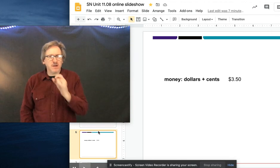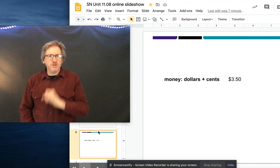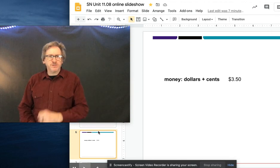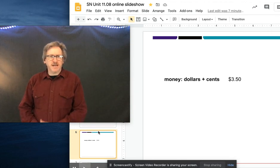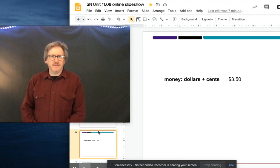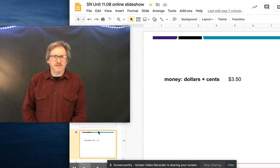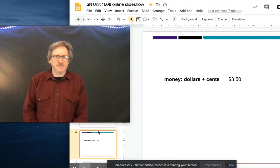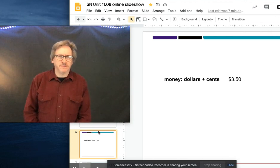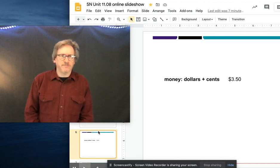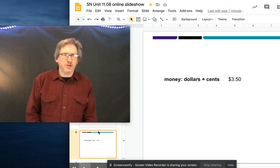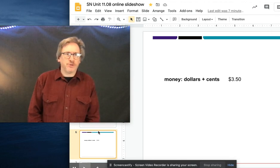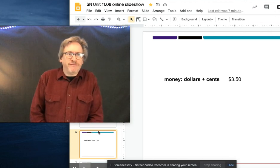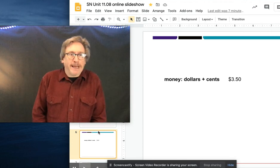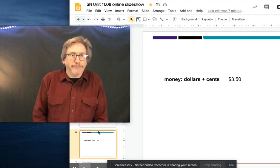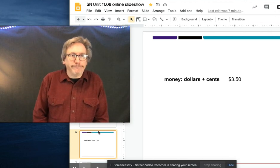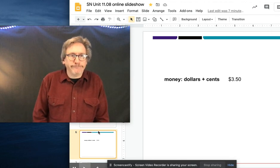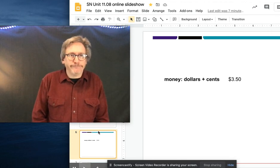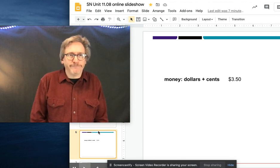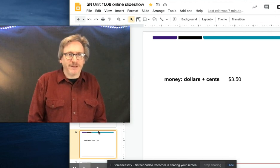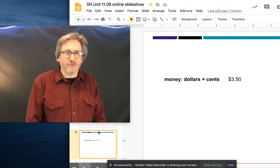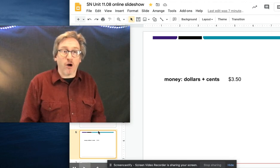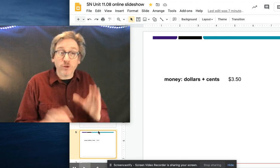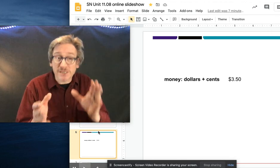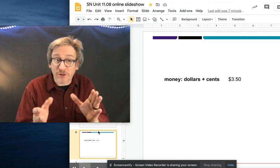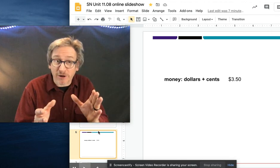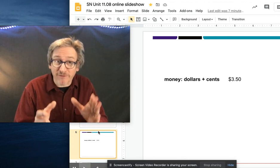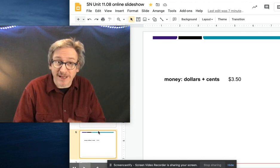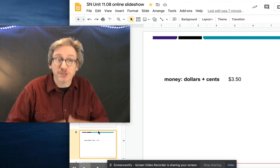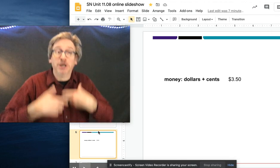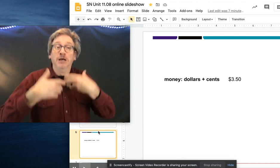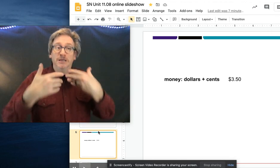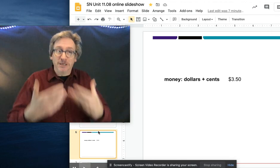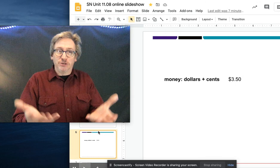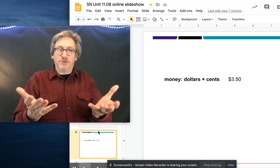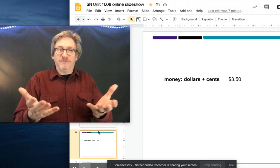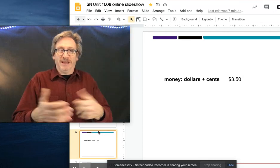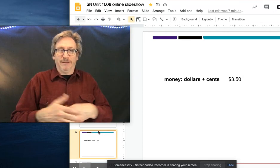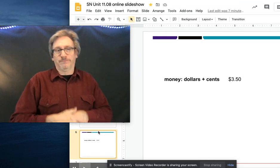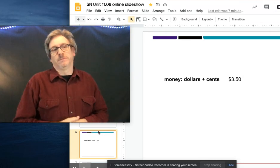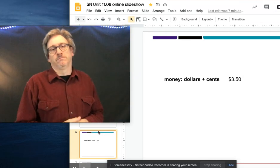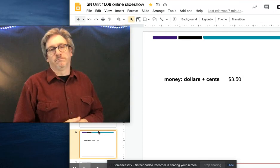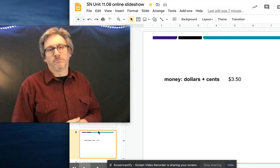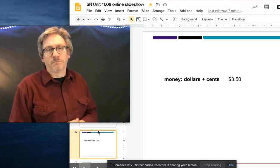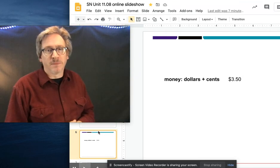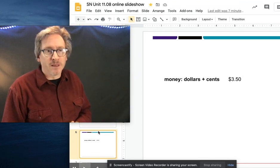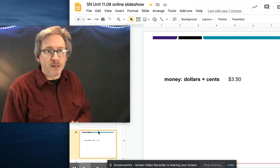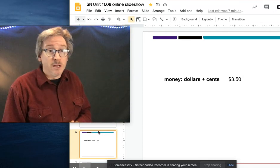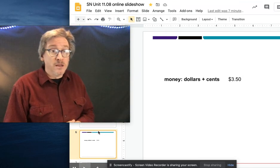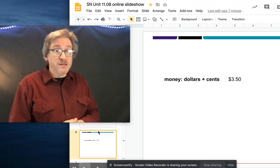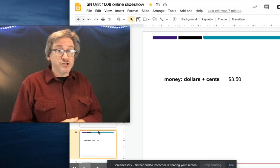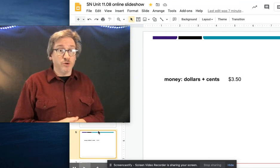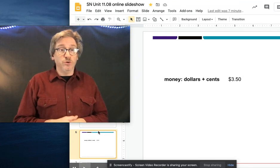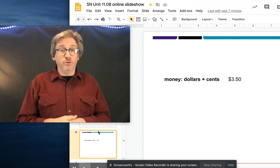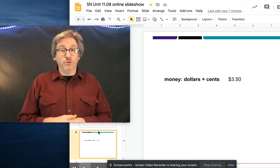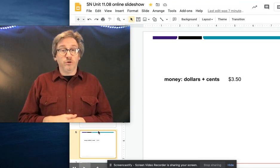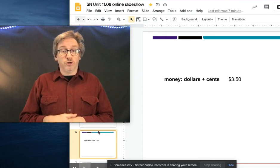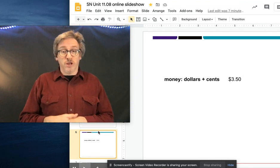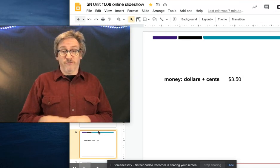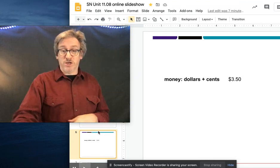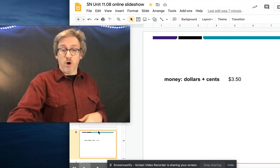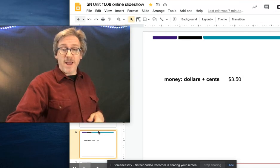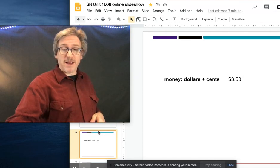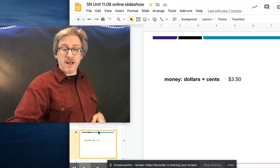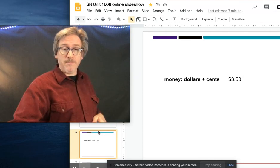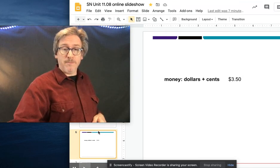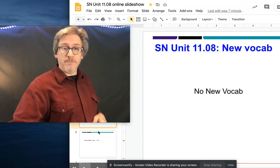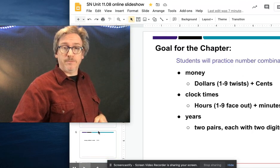So how would you sign this? Tree fitty, right? For all you South Park fans, tree fitty. So if